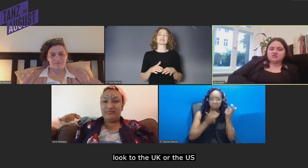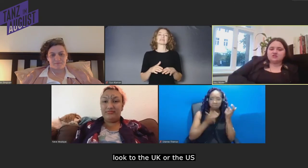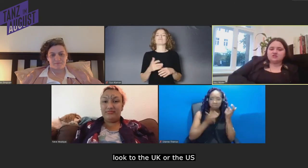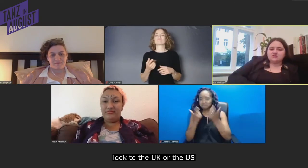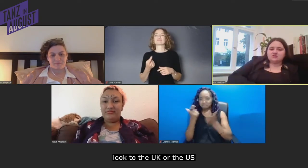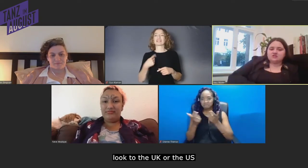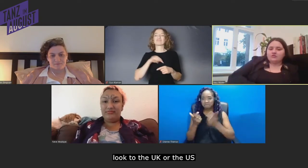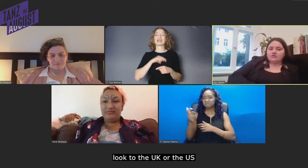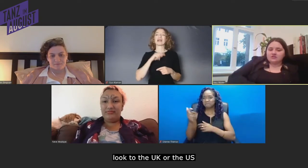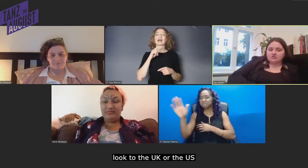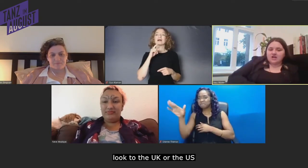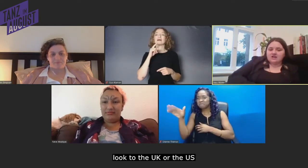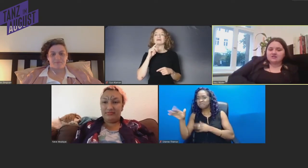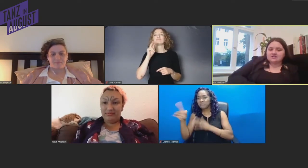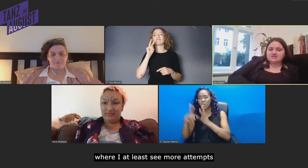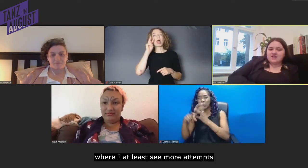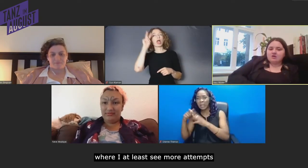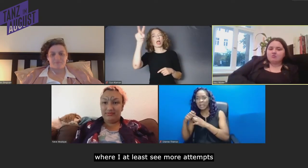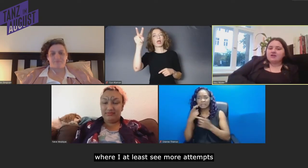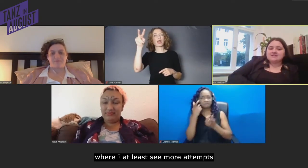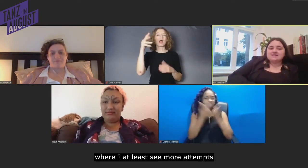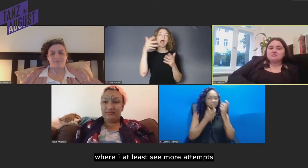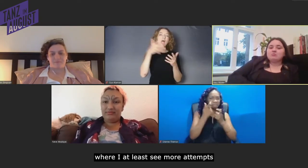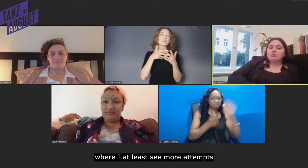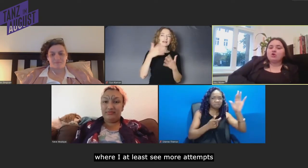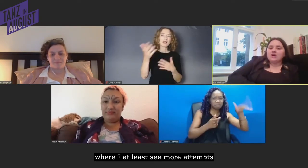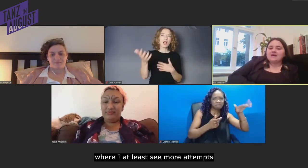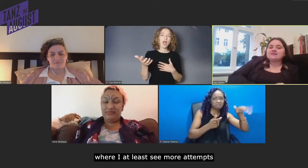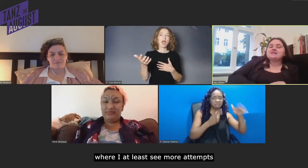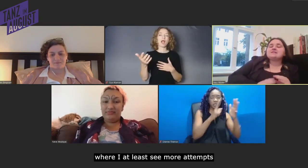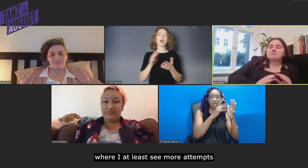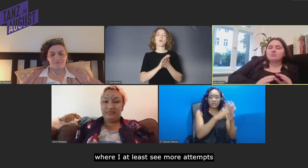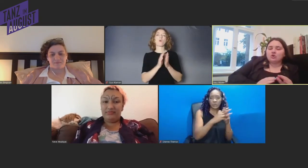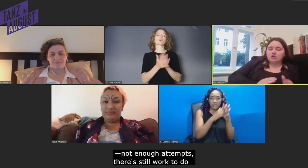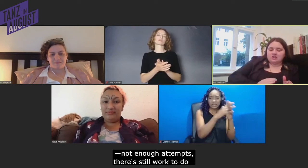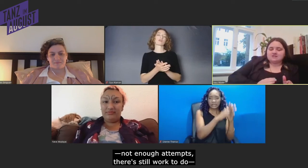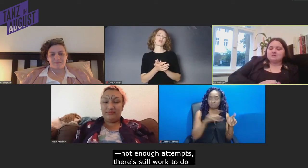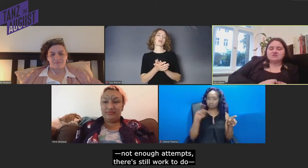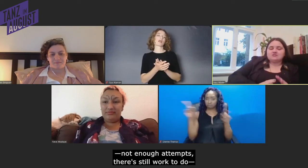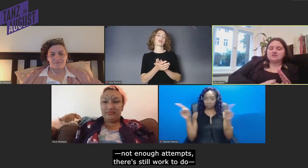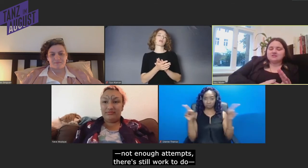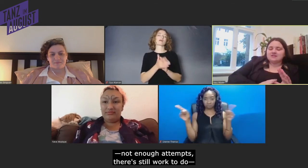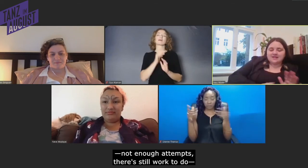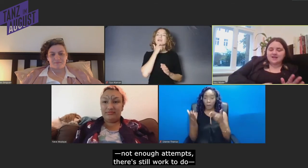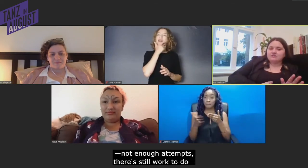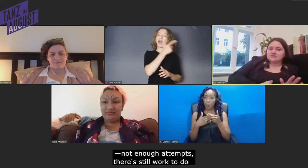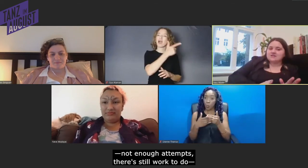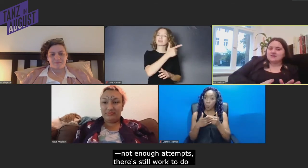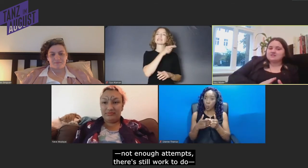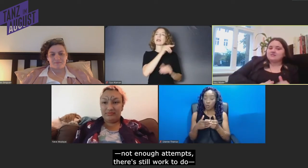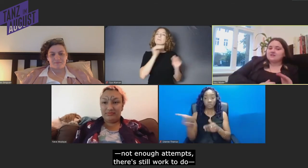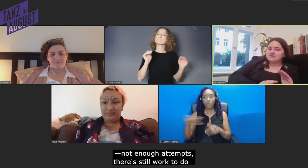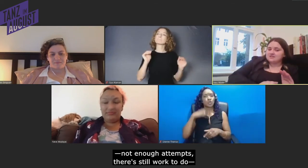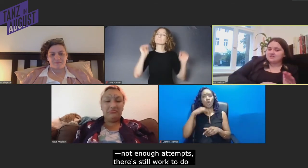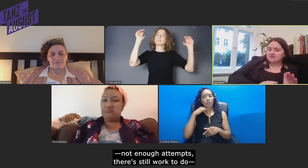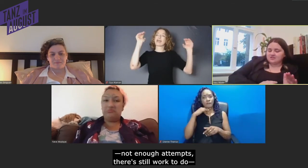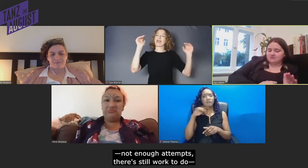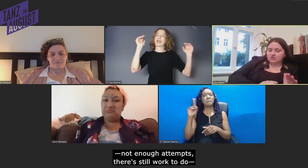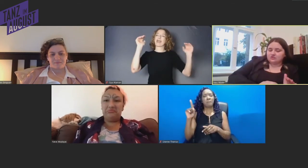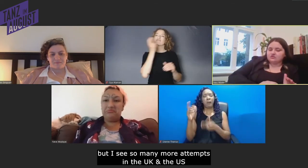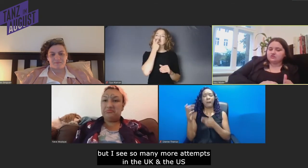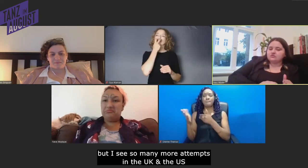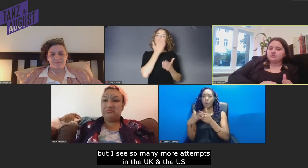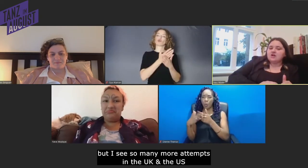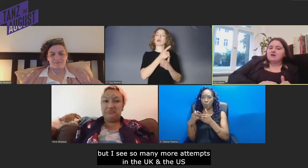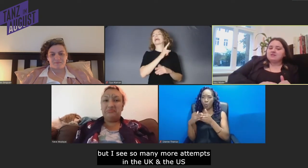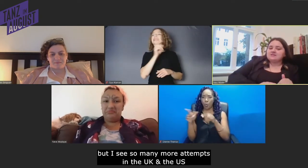the UK or the US, where I see at least more attempts, not enough attempts, and there is still lots of work